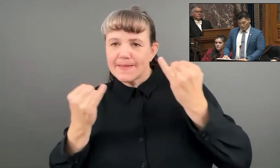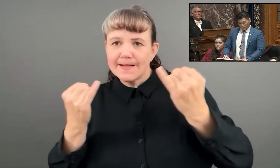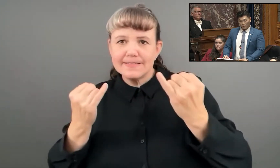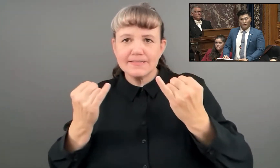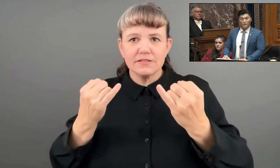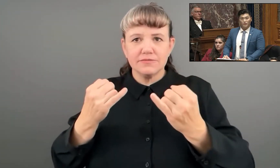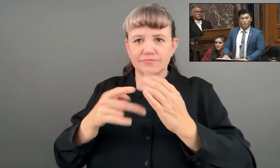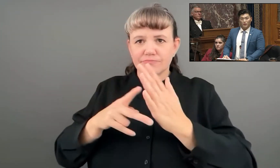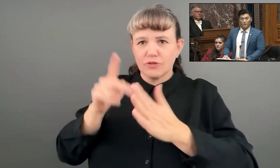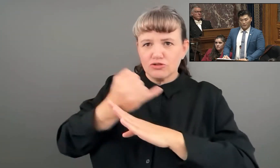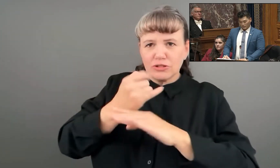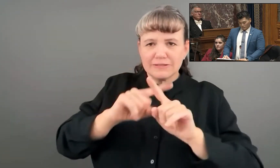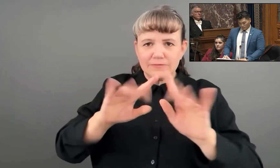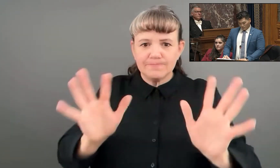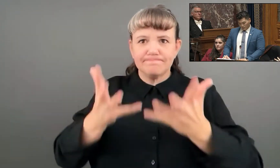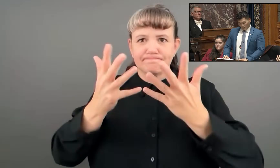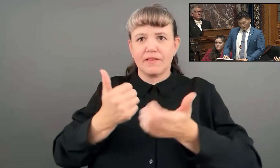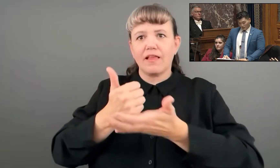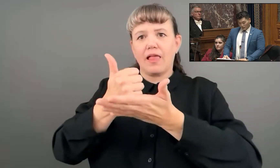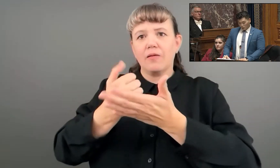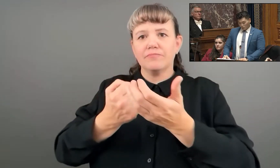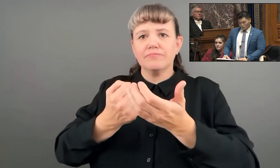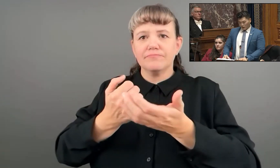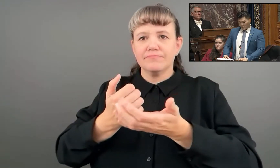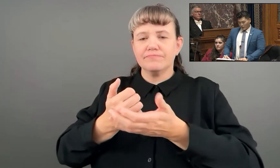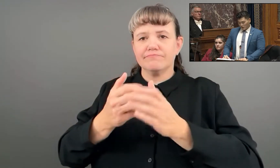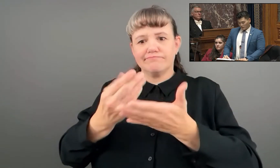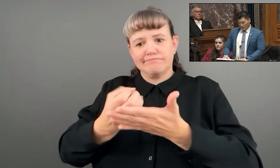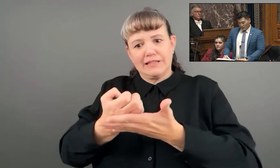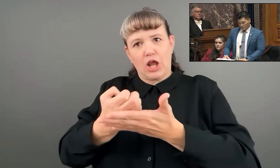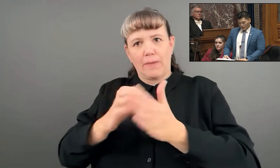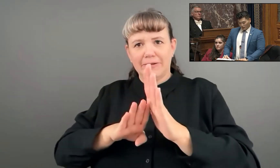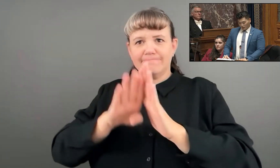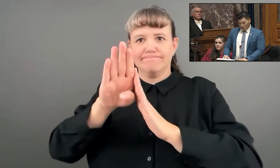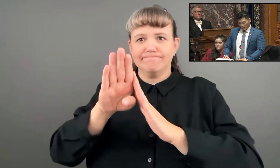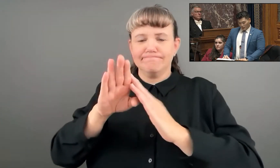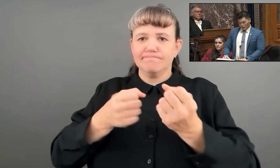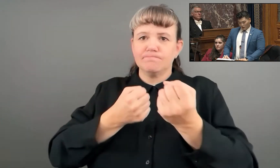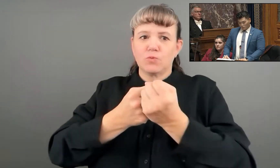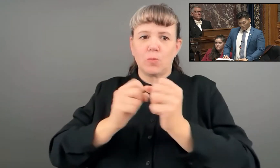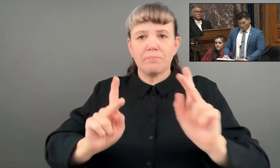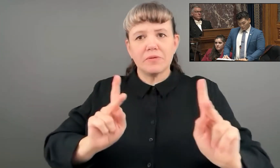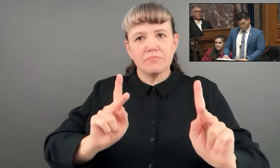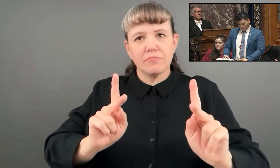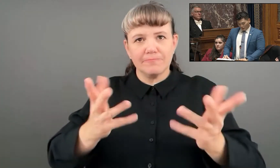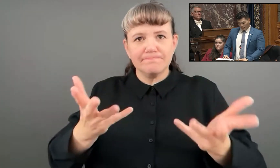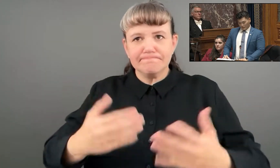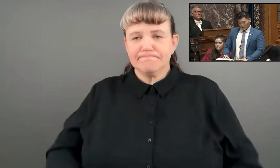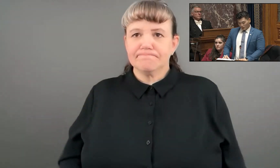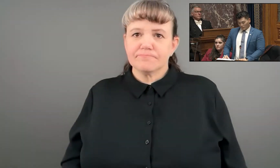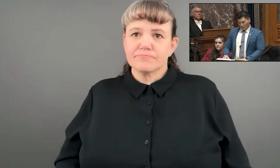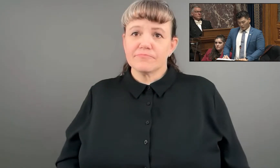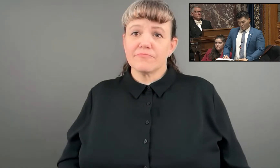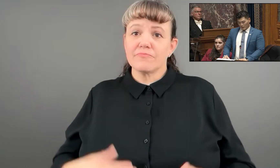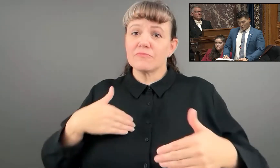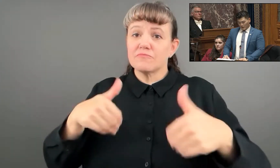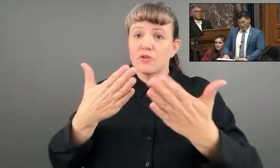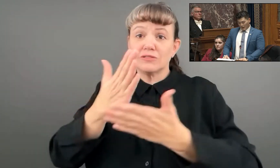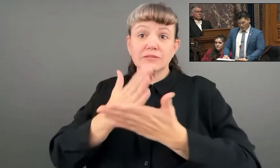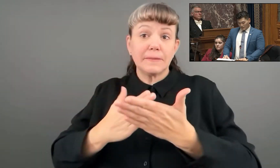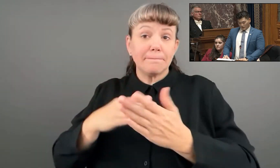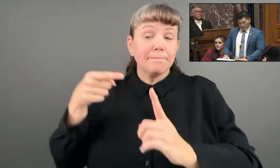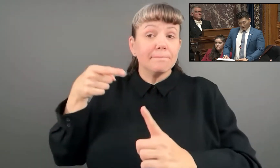for the people of this province. This includes recommendations aimed at unlocking unrealized economic